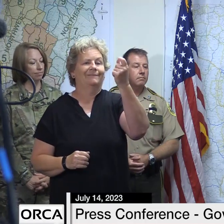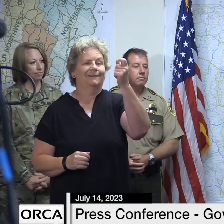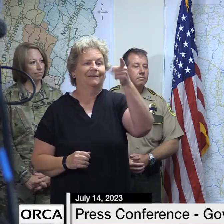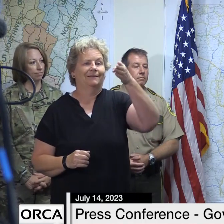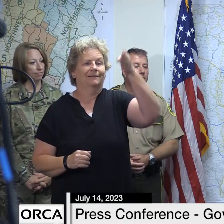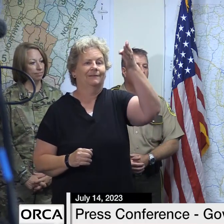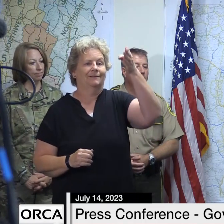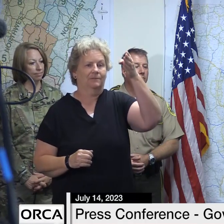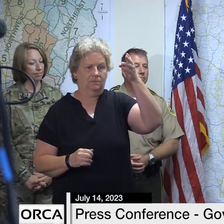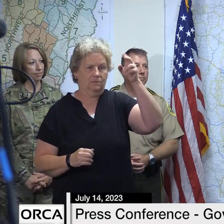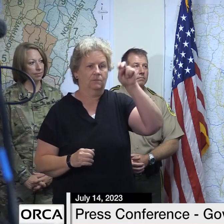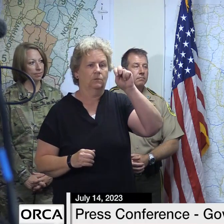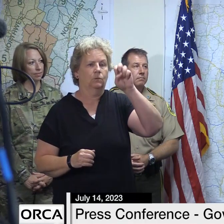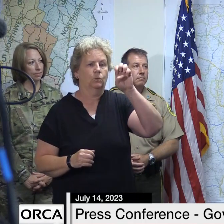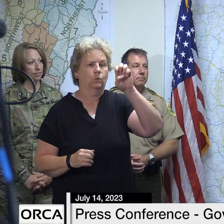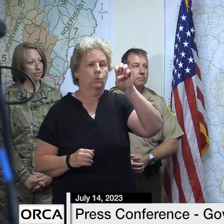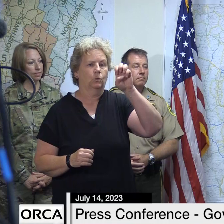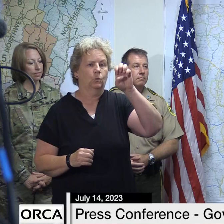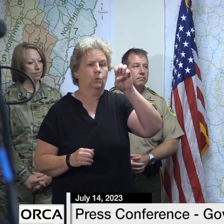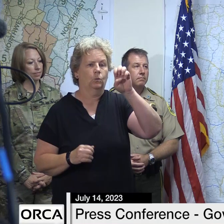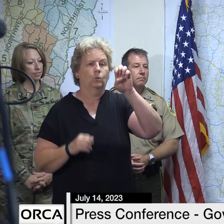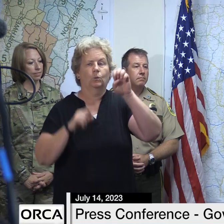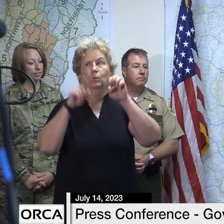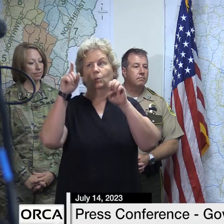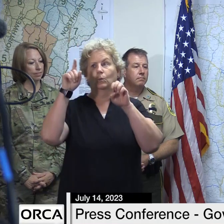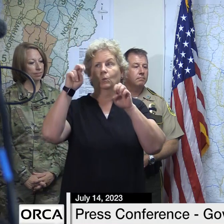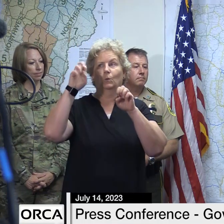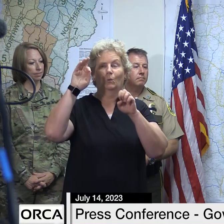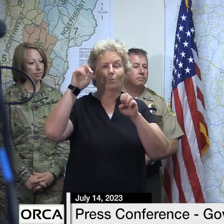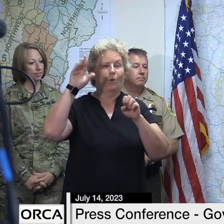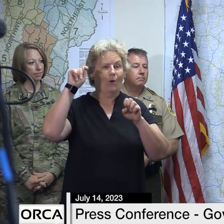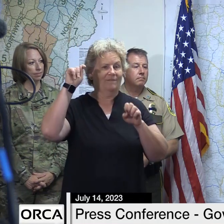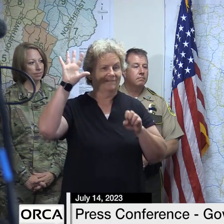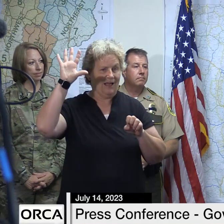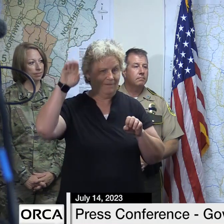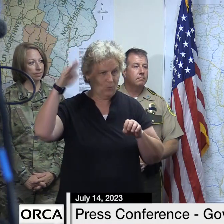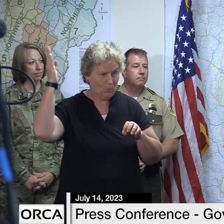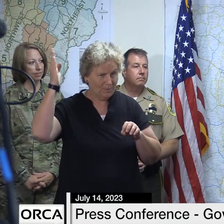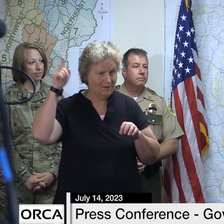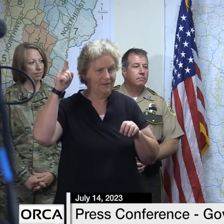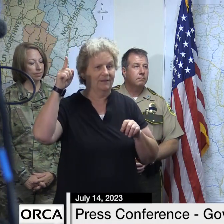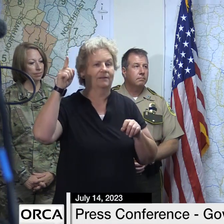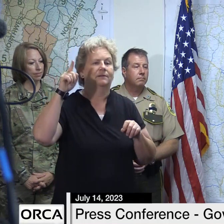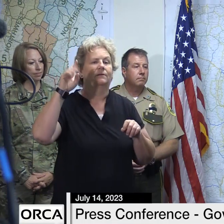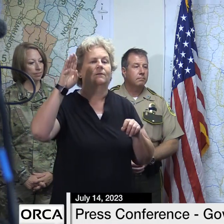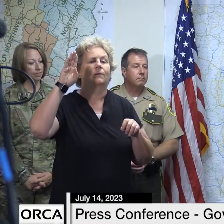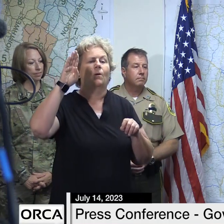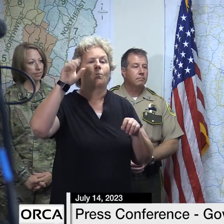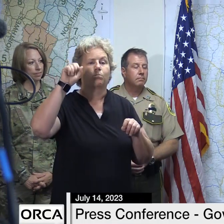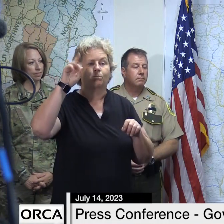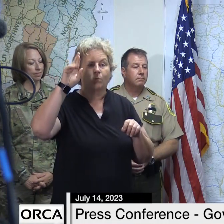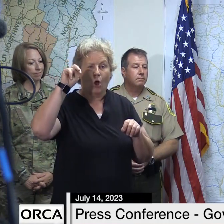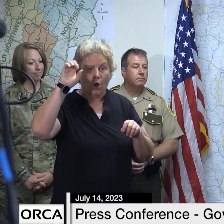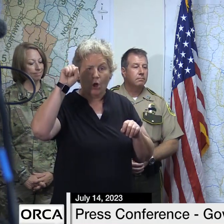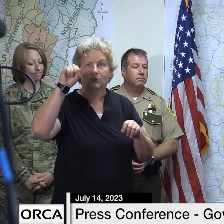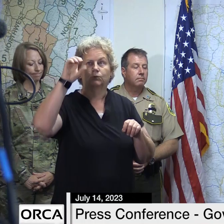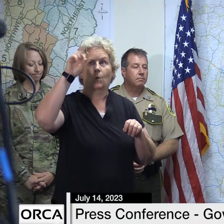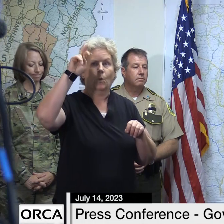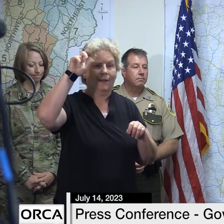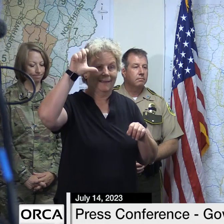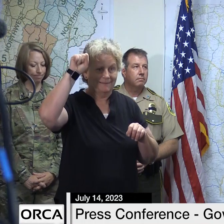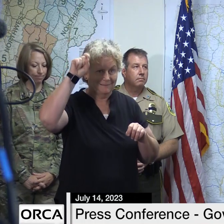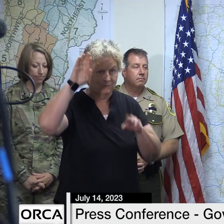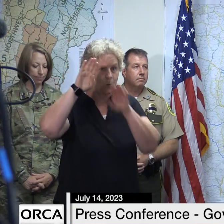Newport. Vermont 5, Barton to Orleans. Vermont 5, Depot Street in St.